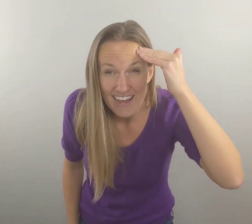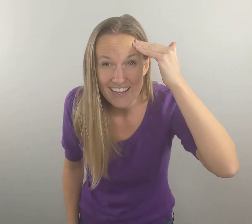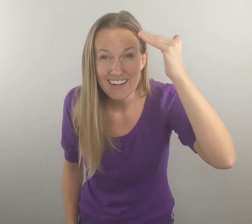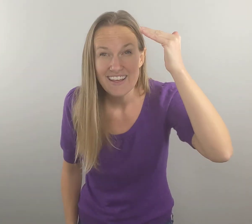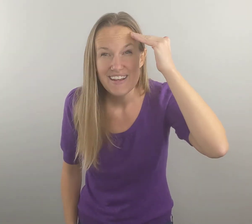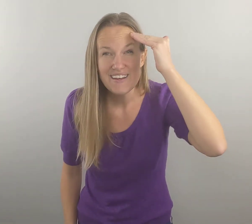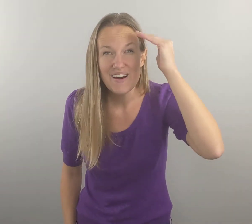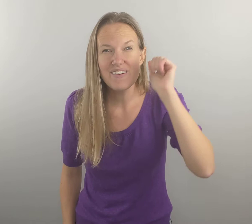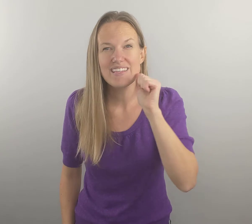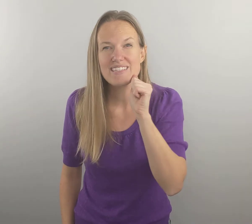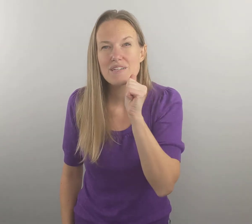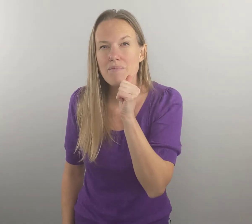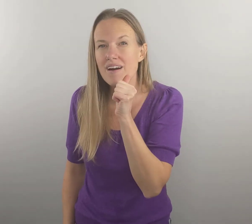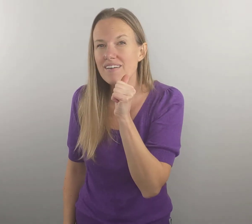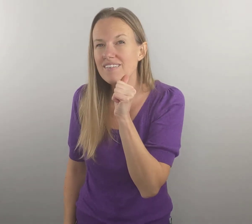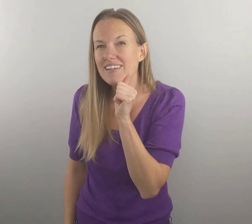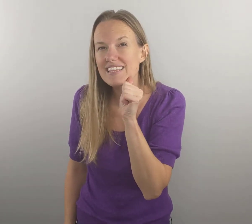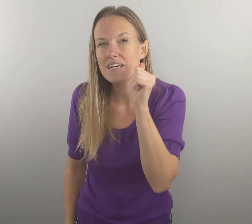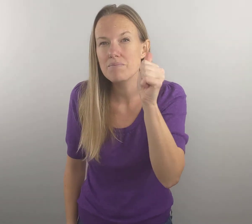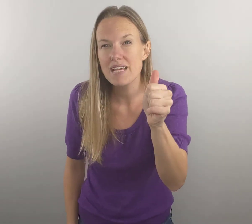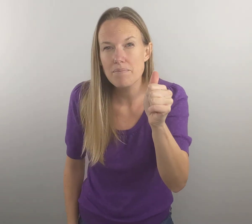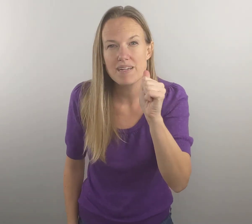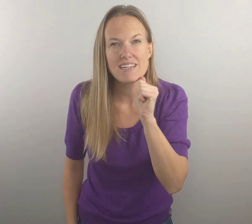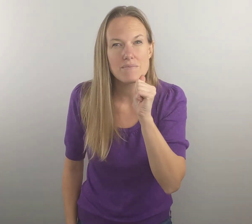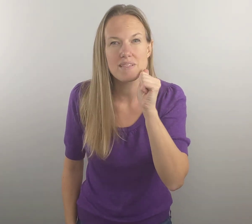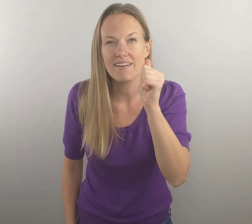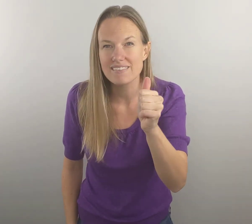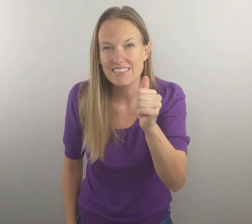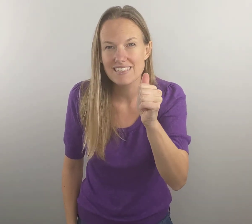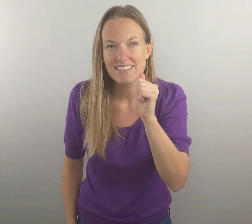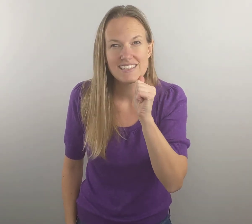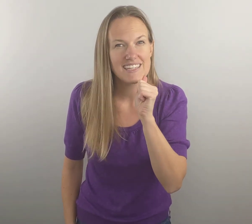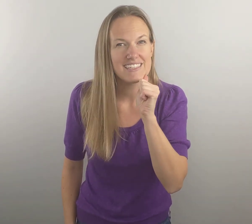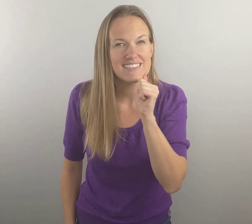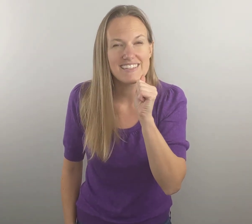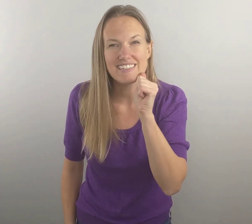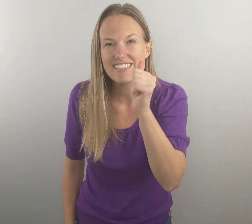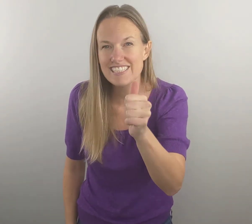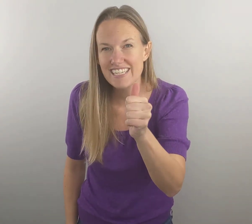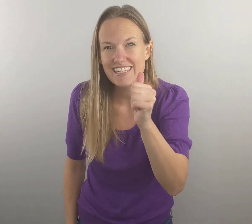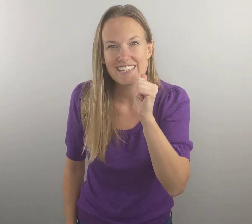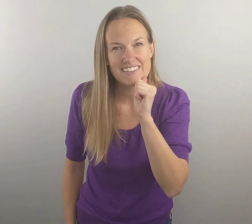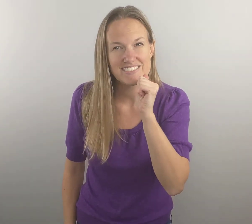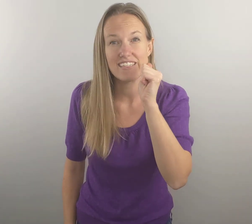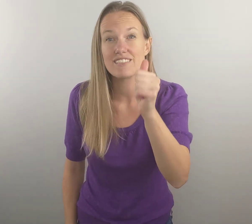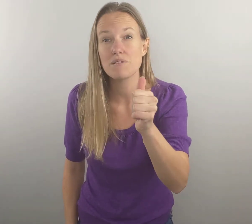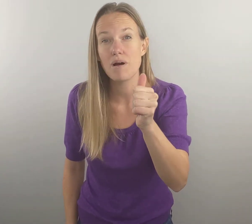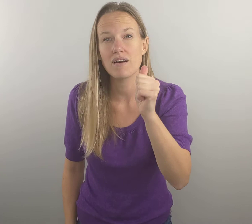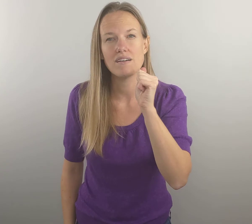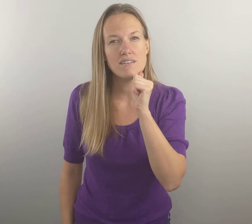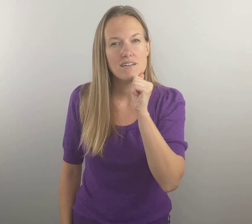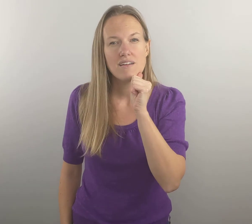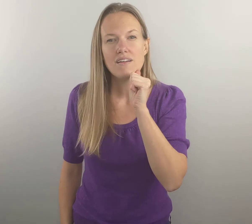head. Know, and then tomorrow, a thumbs up, and it comes out. Okay, so here at your chin, and it comes out. Tomorrow